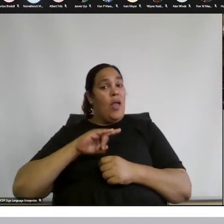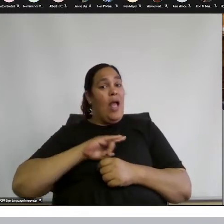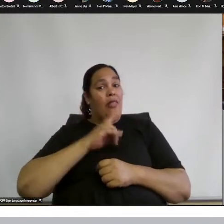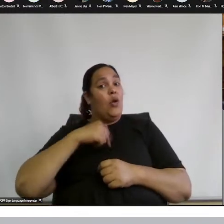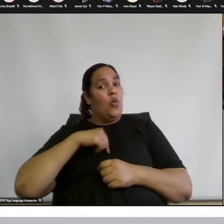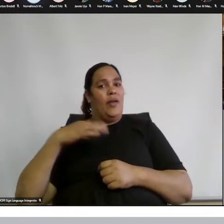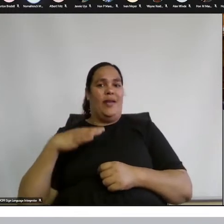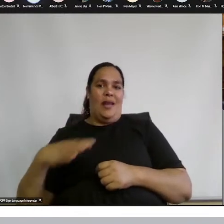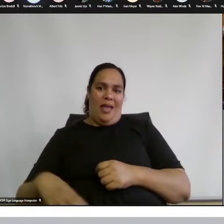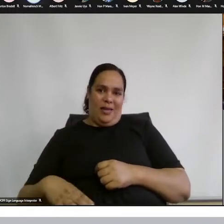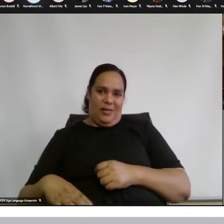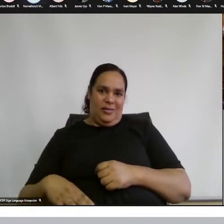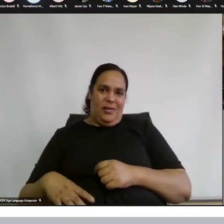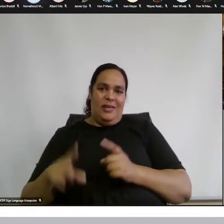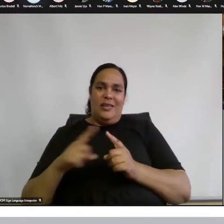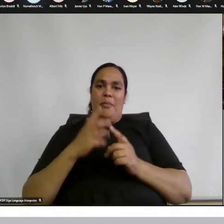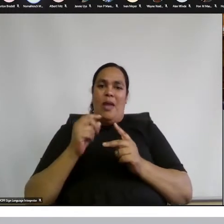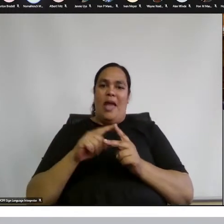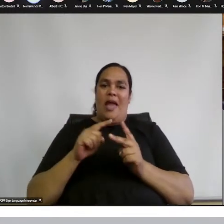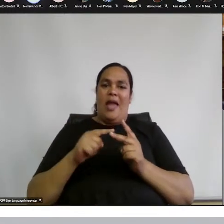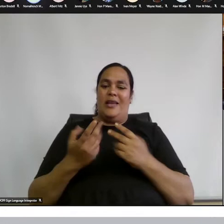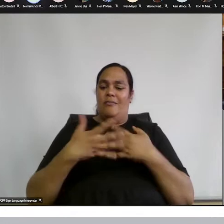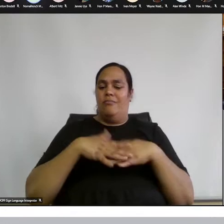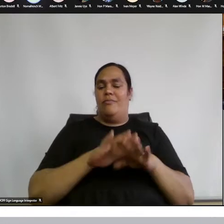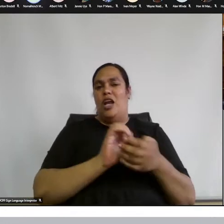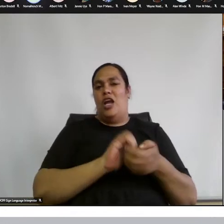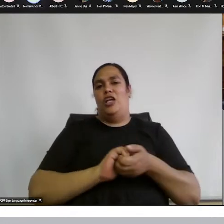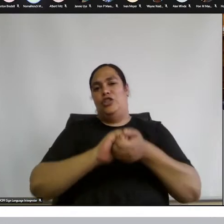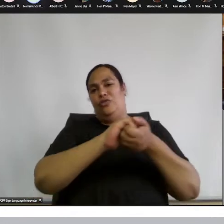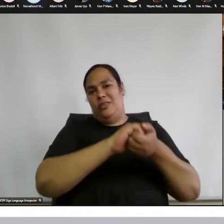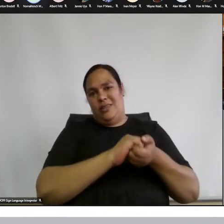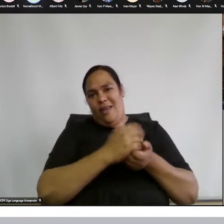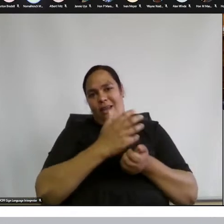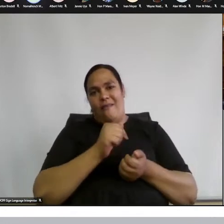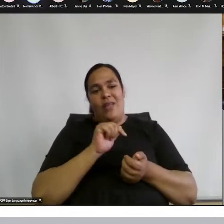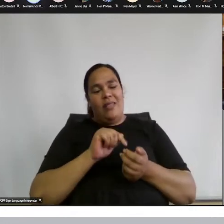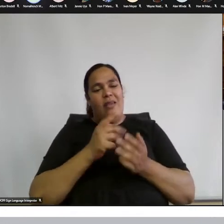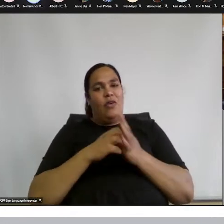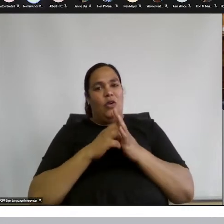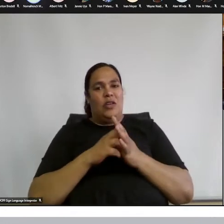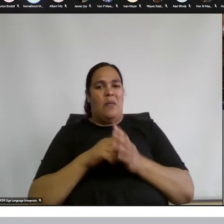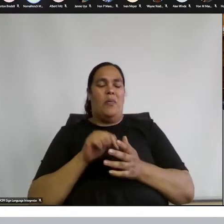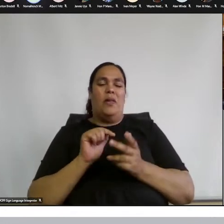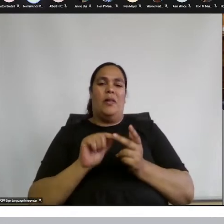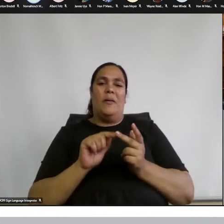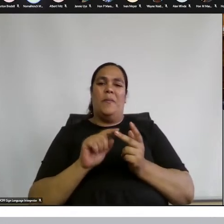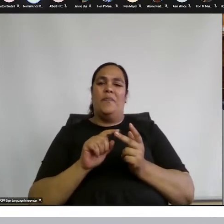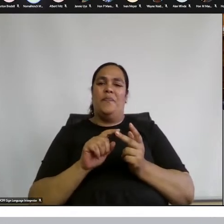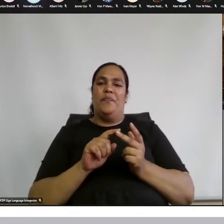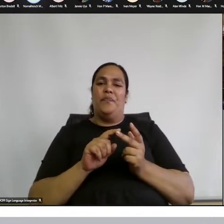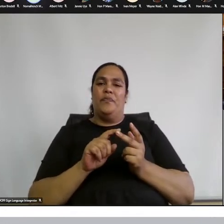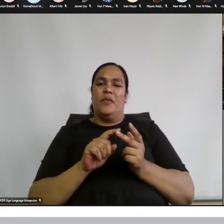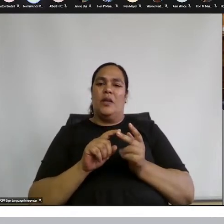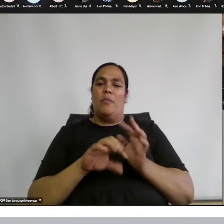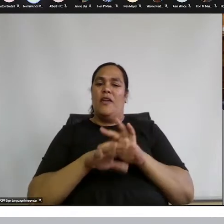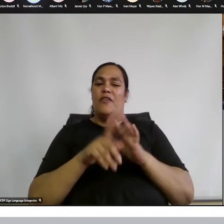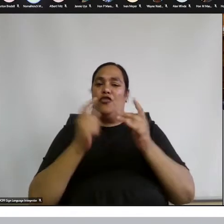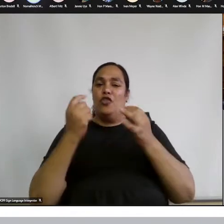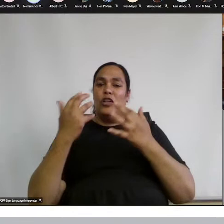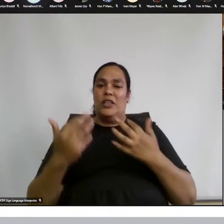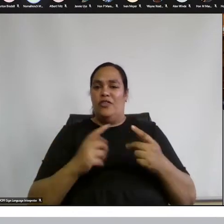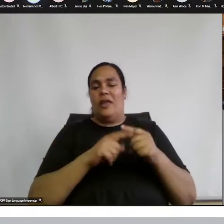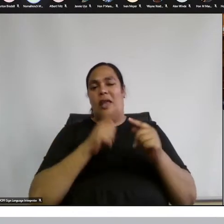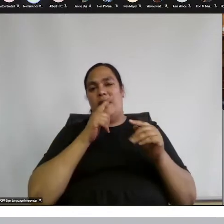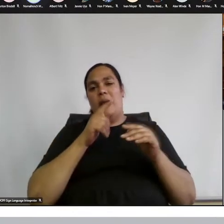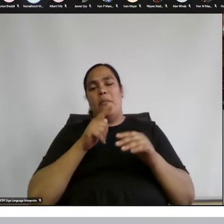client. And then we have got the implementing agents, being, for example, the provincial treasury and the